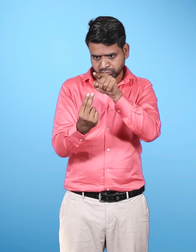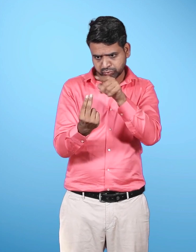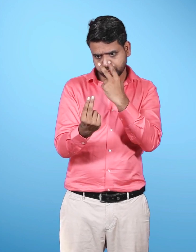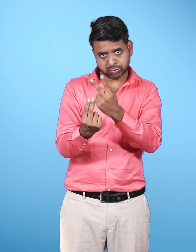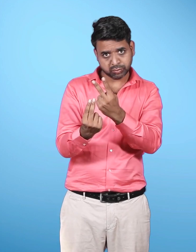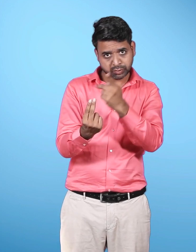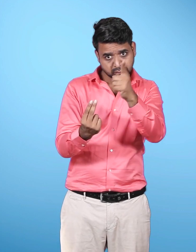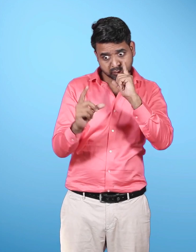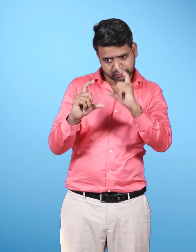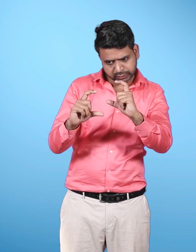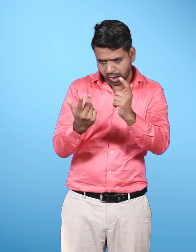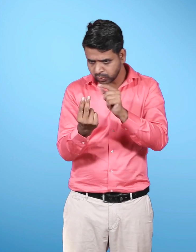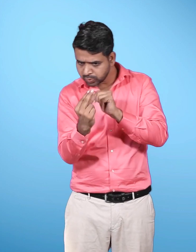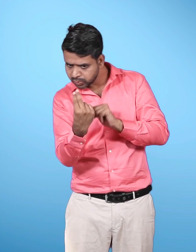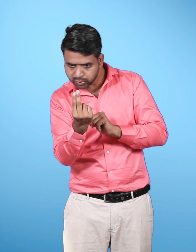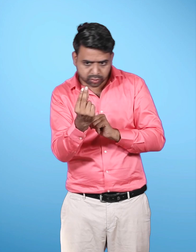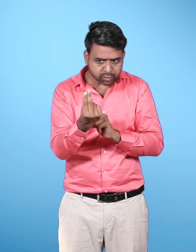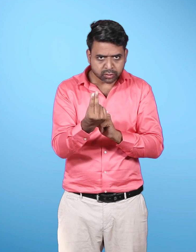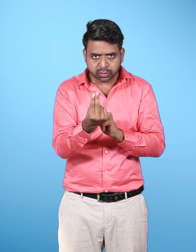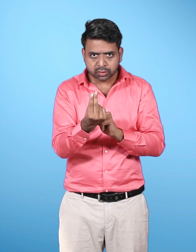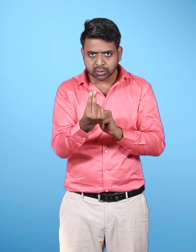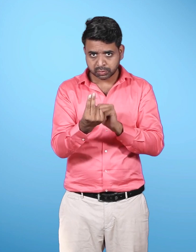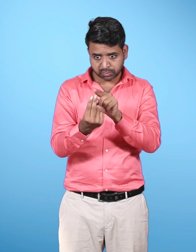Look at a fused bulb carefully.